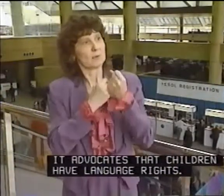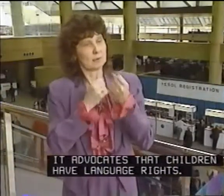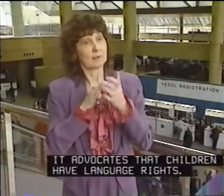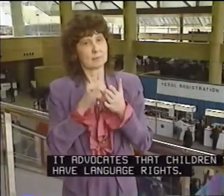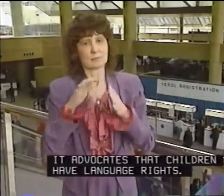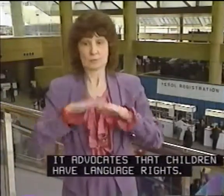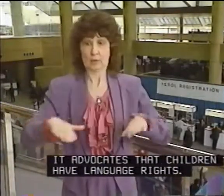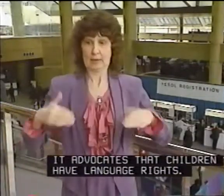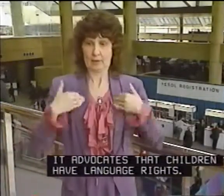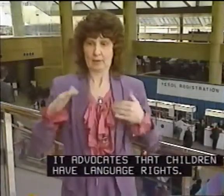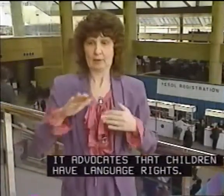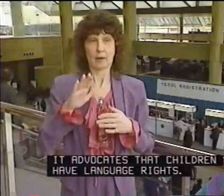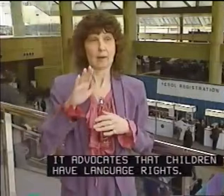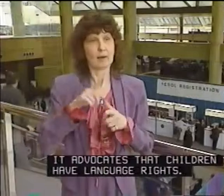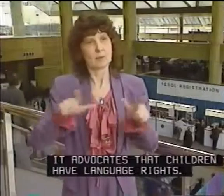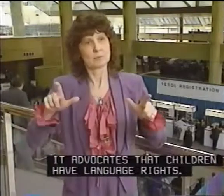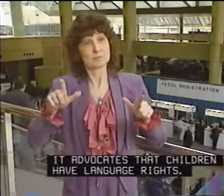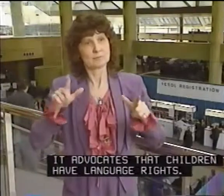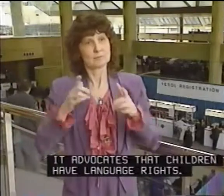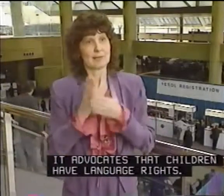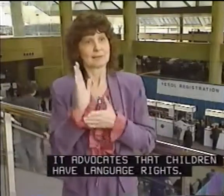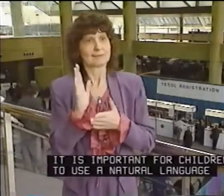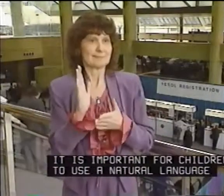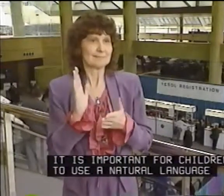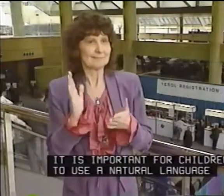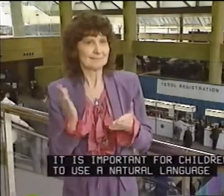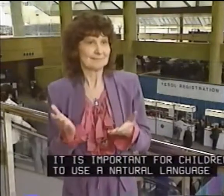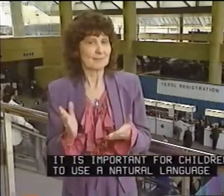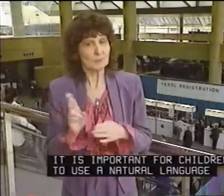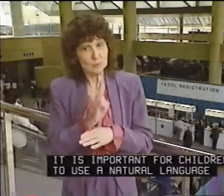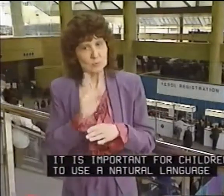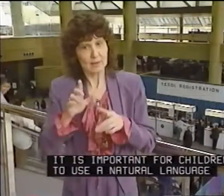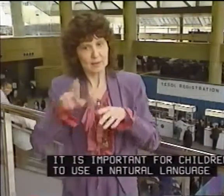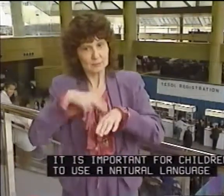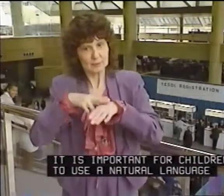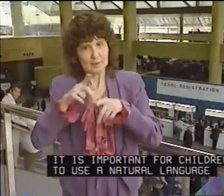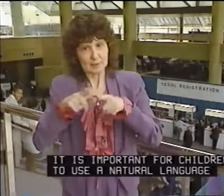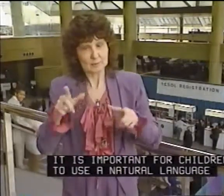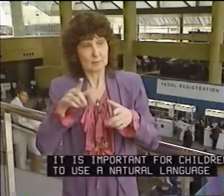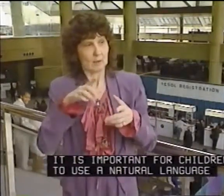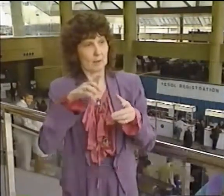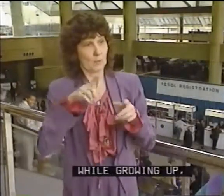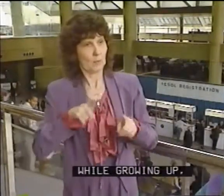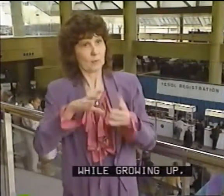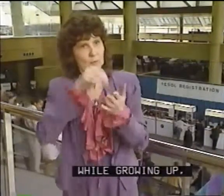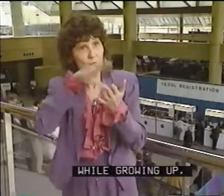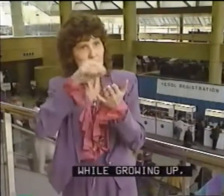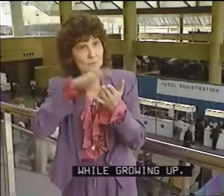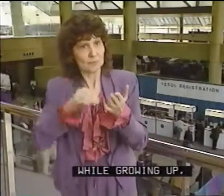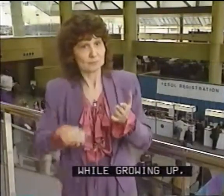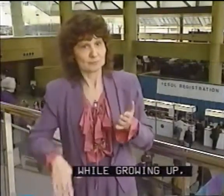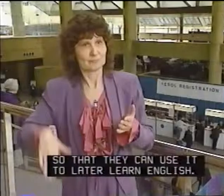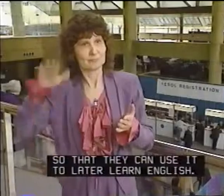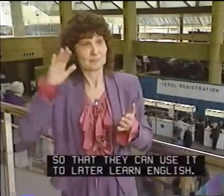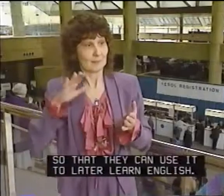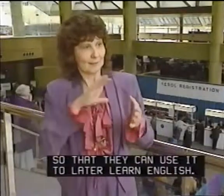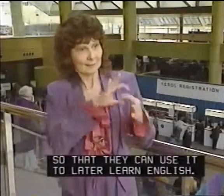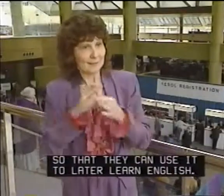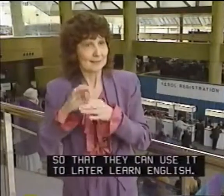that children have language rights. It is important for children to use a natural language while growing up so that they can use it to